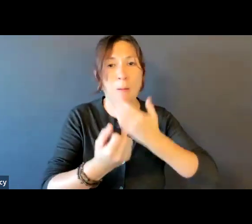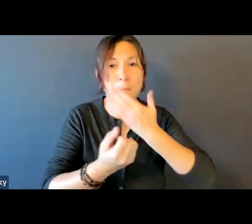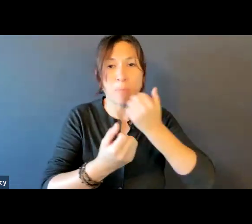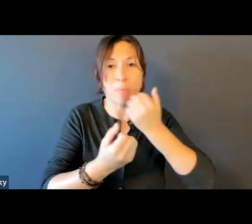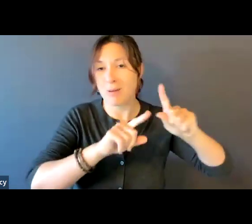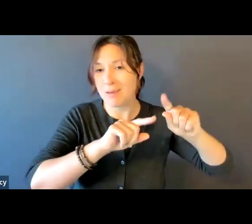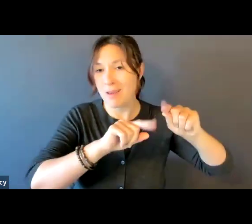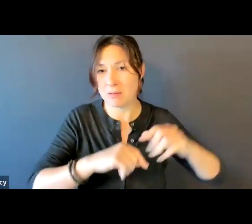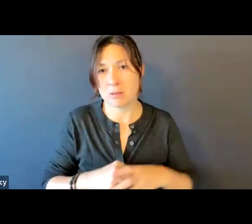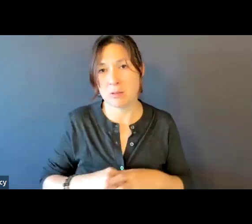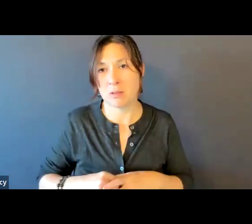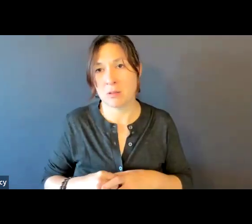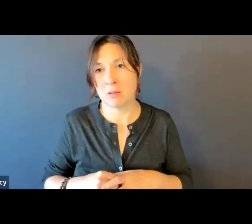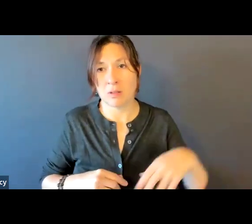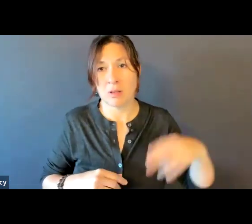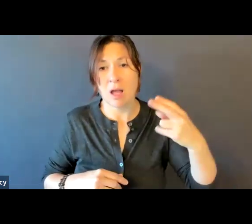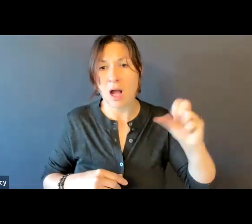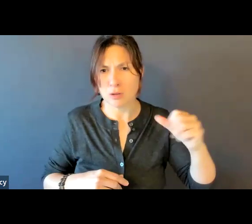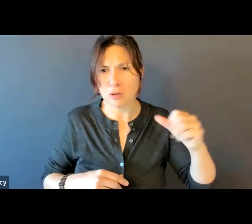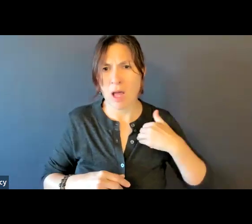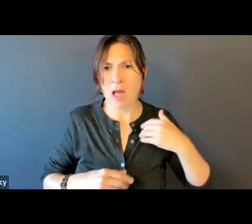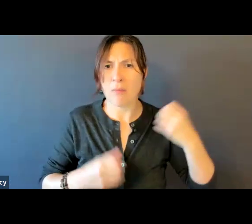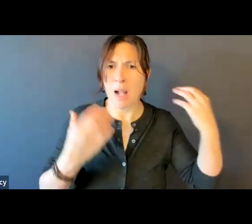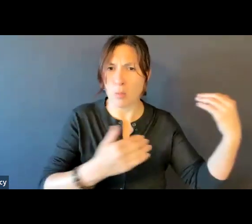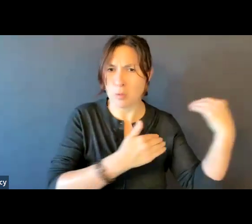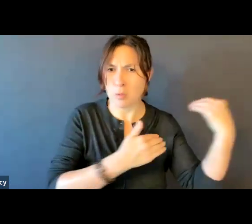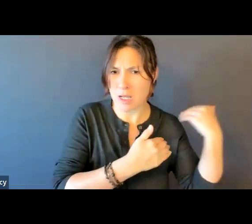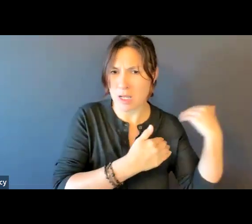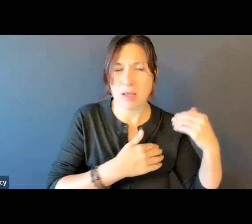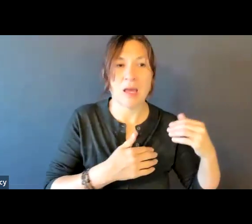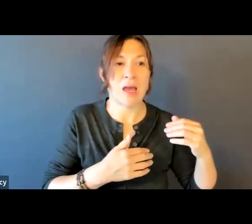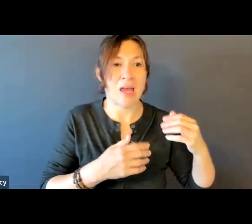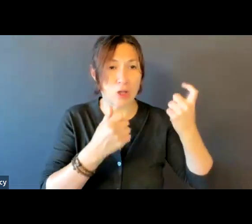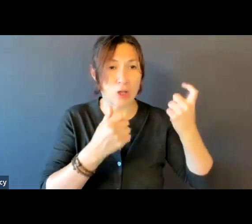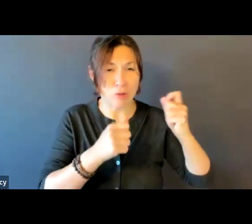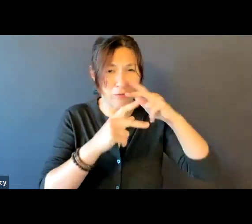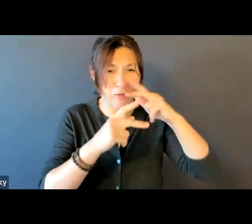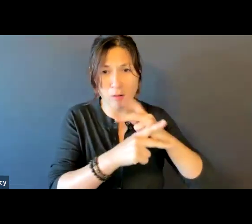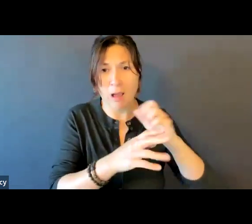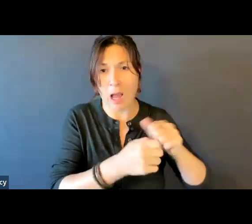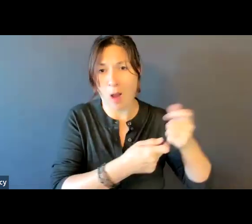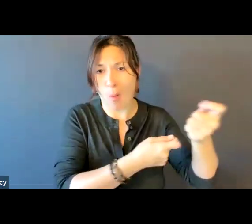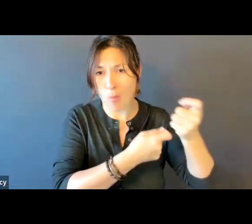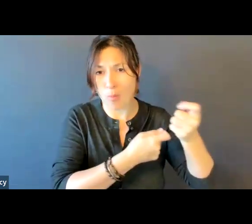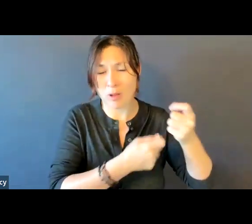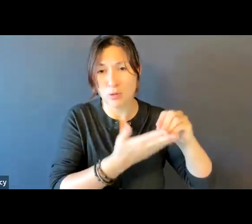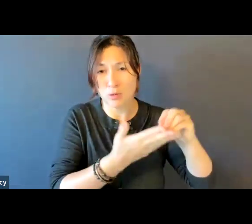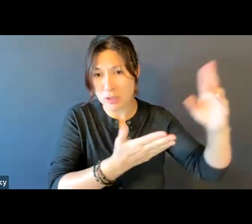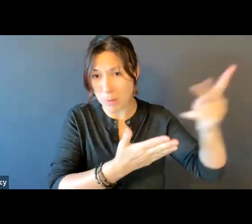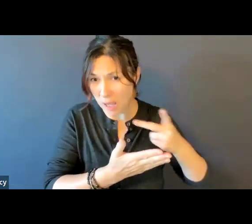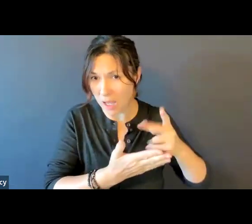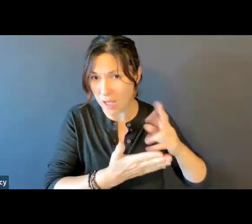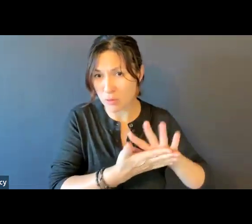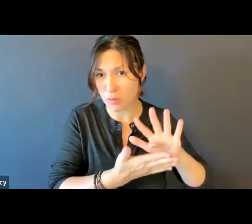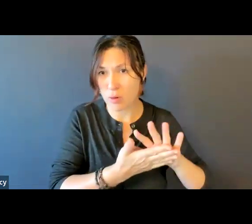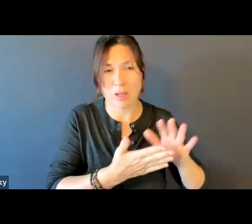have all the responsibilities that other schools have, but they're trying to do a lot of extra work around absenteeism. So any extra work that we can give this set of high